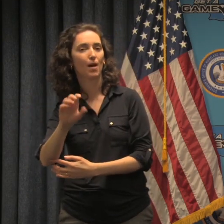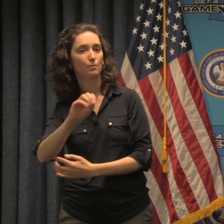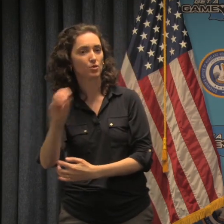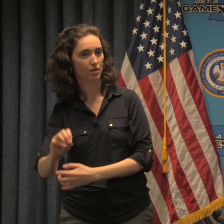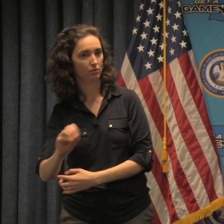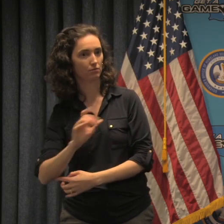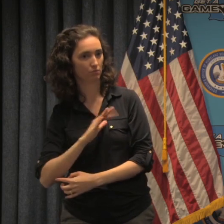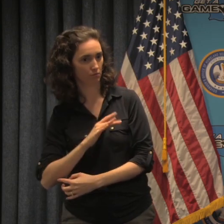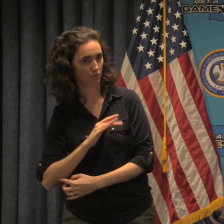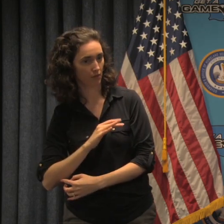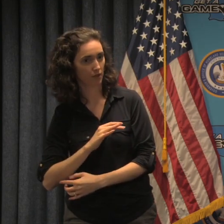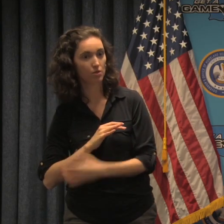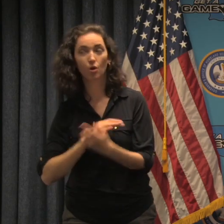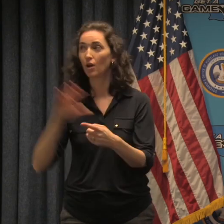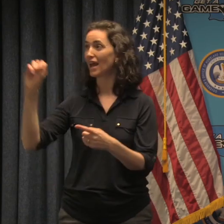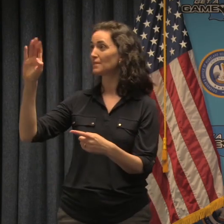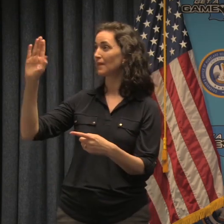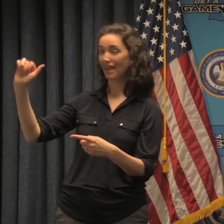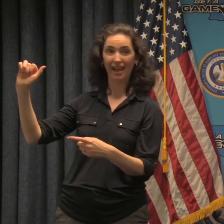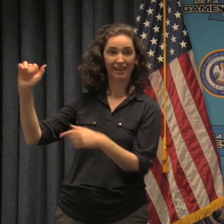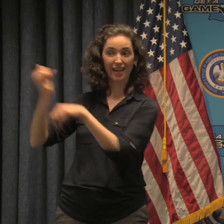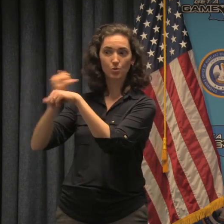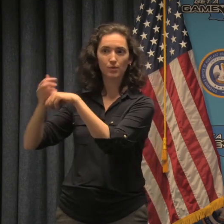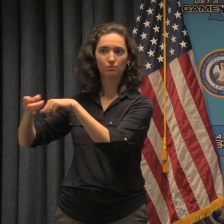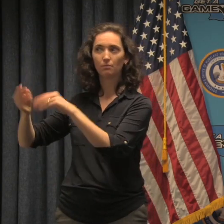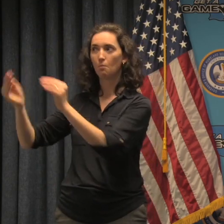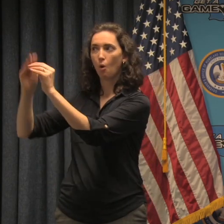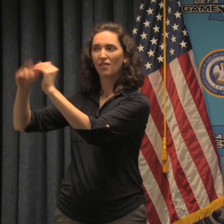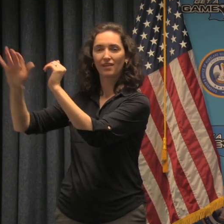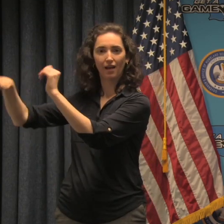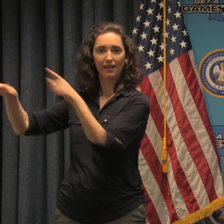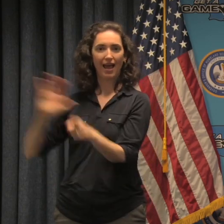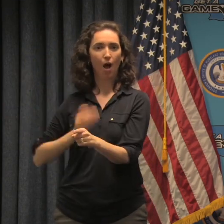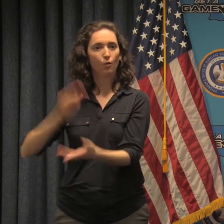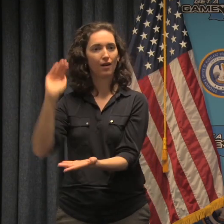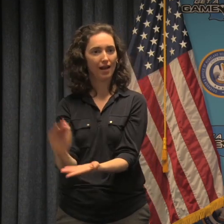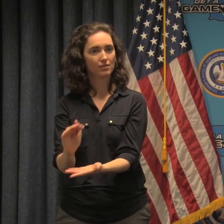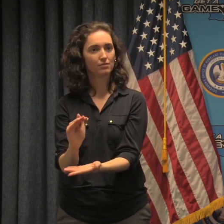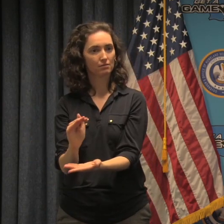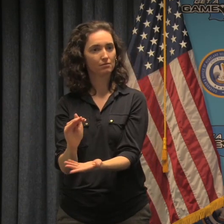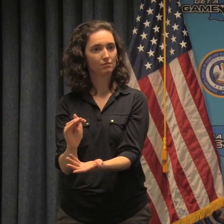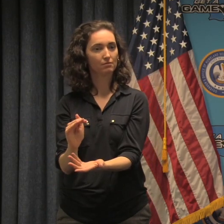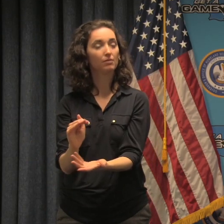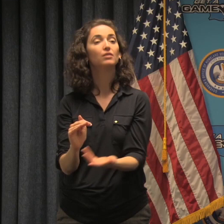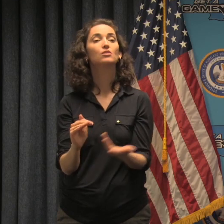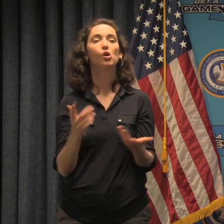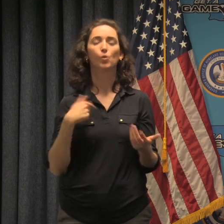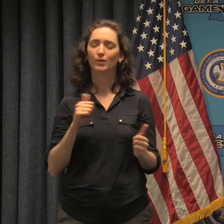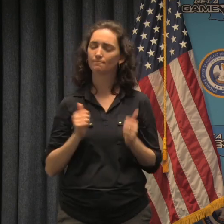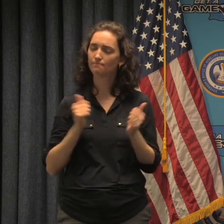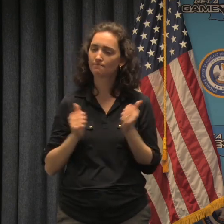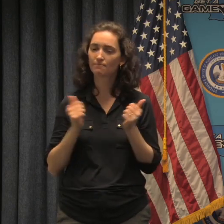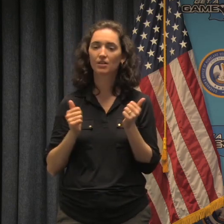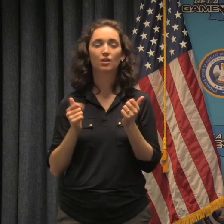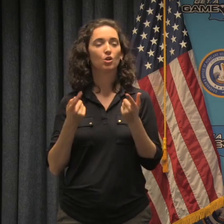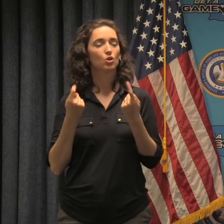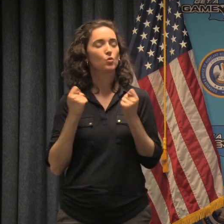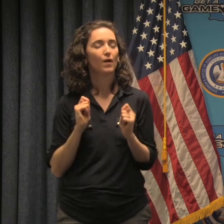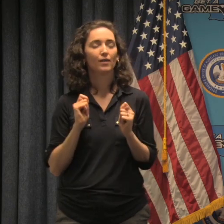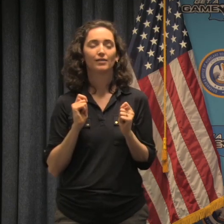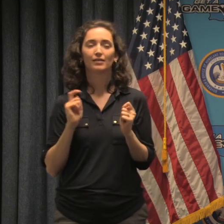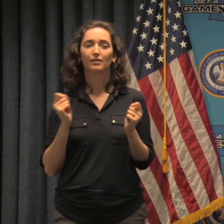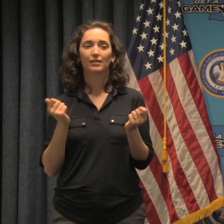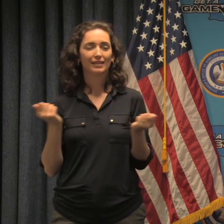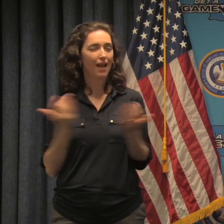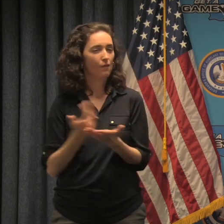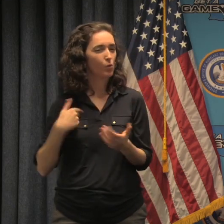is less than what they're going to be able to get through the SBA. And we're leaning forward, trying to do everything that we can to stand this economy